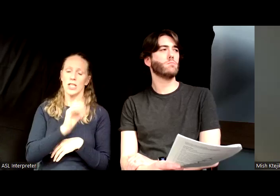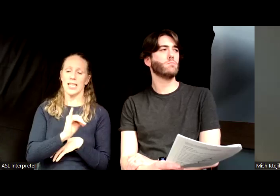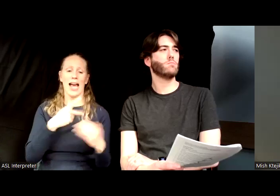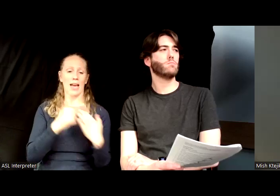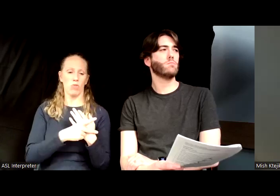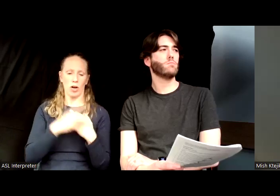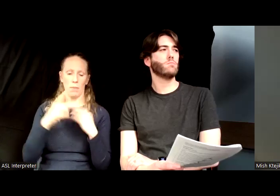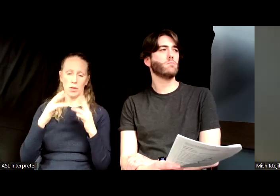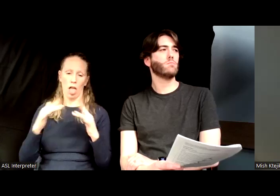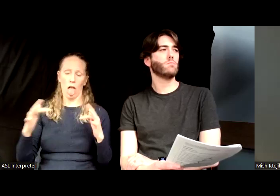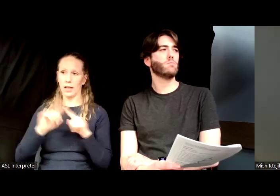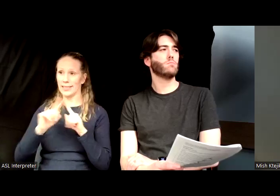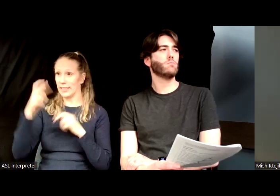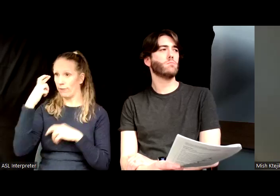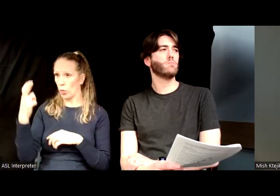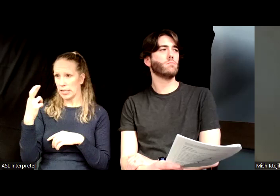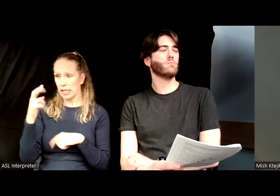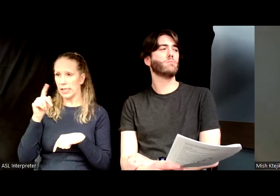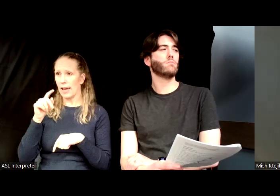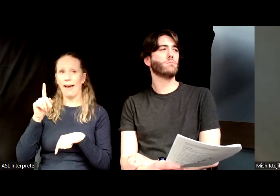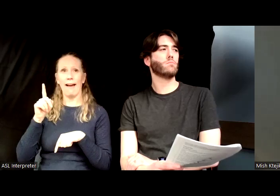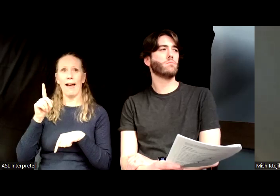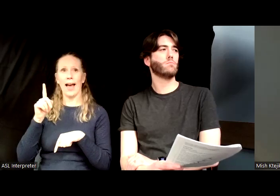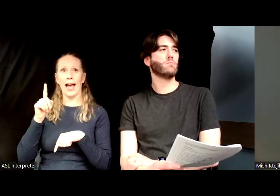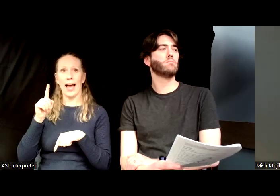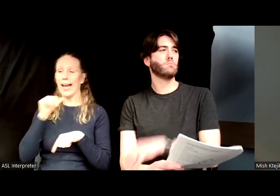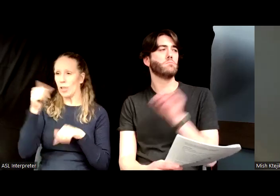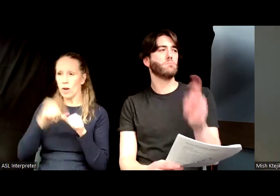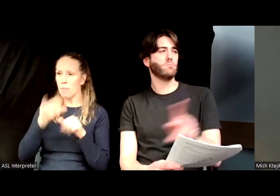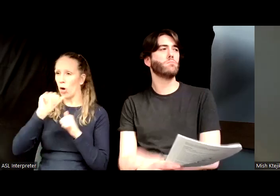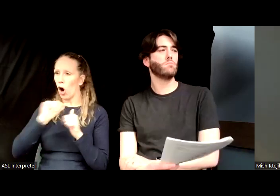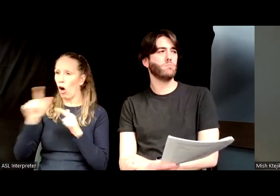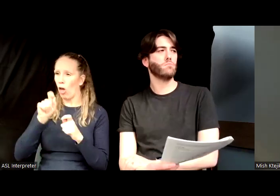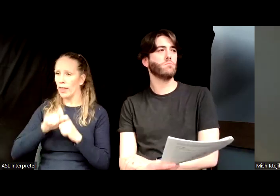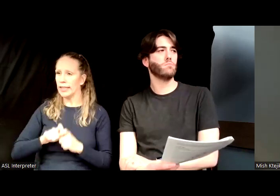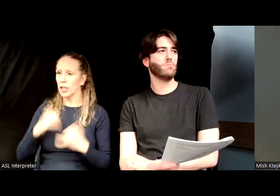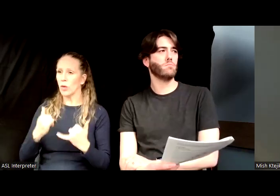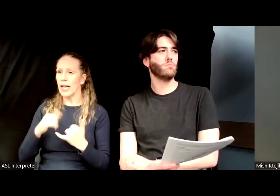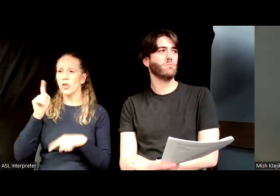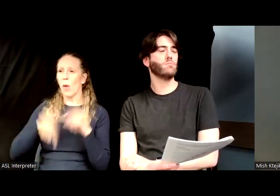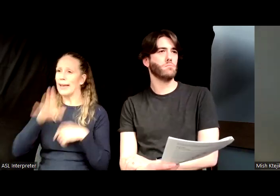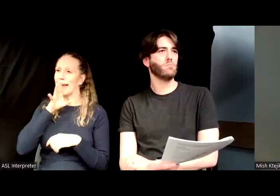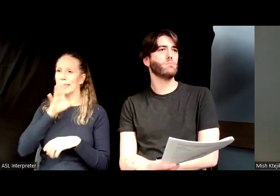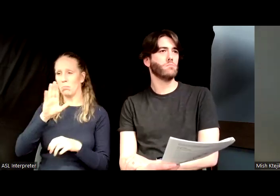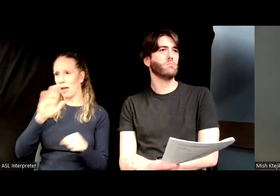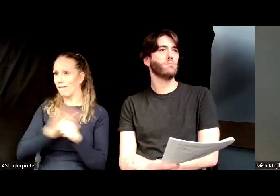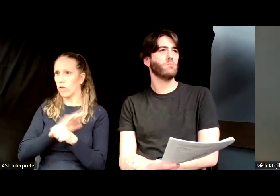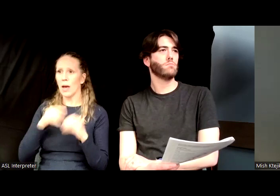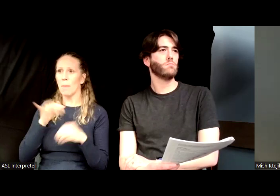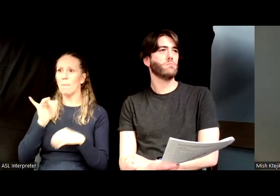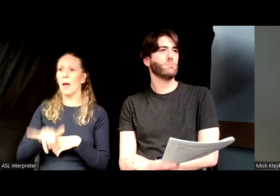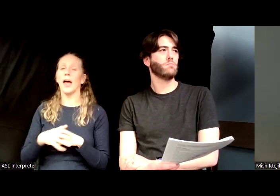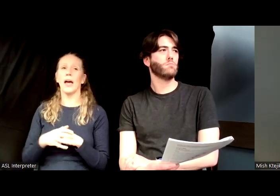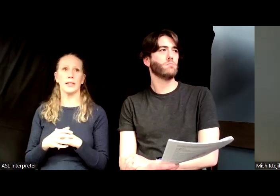I'm not sure I can get into based on my lack of memory of those details at this moment. Okay. Did I get that right, Sam? Yep, you